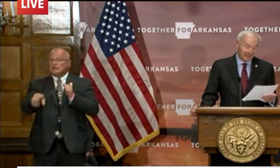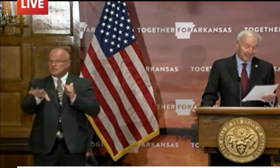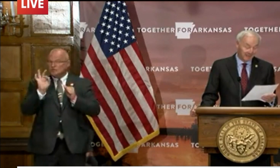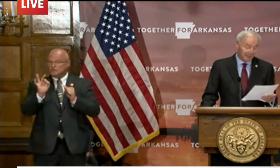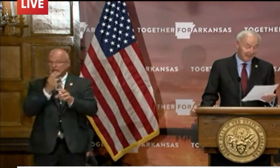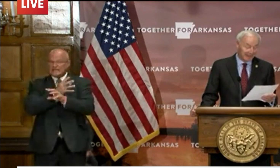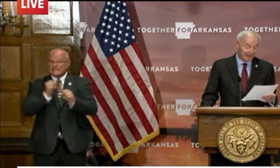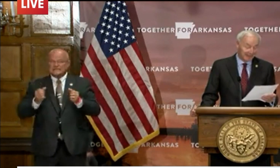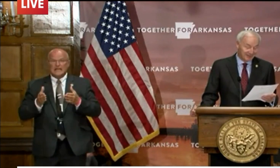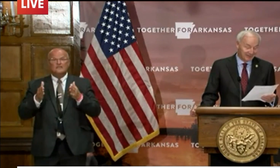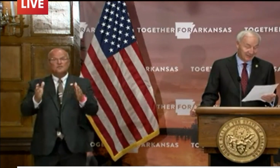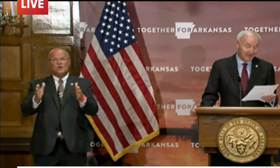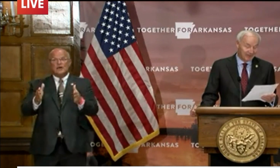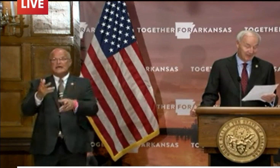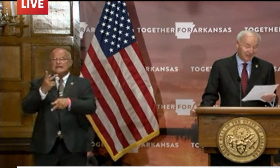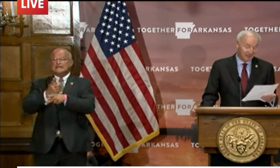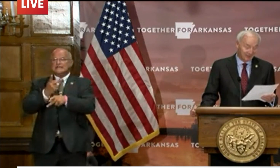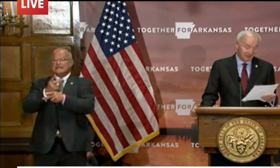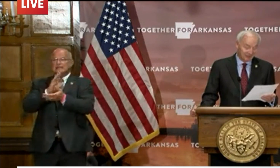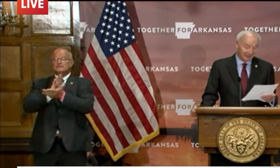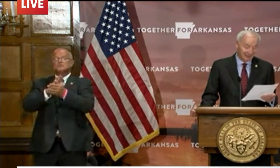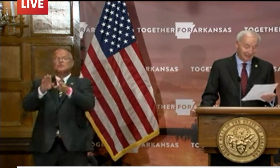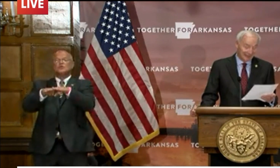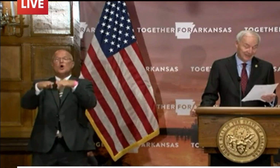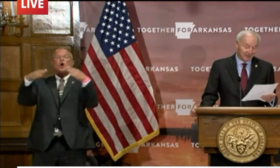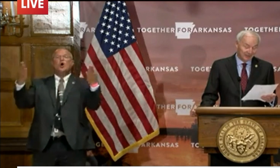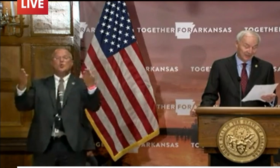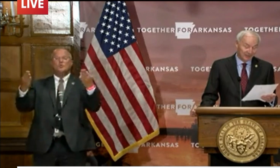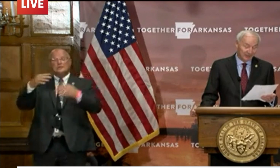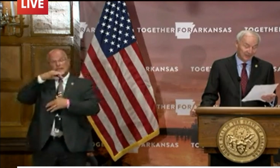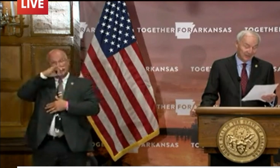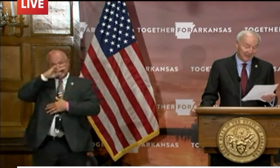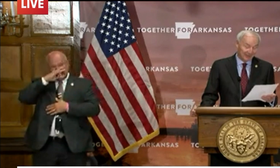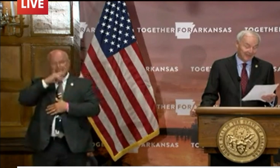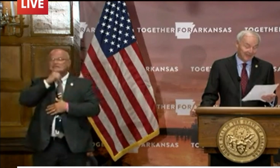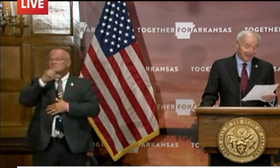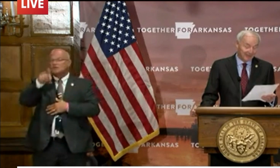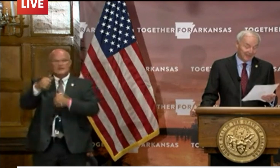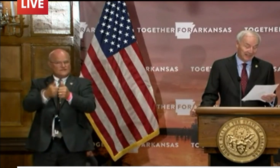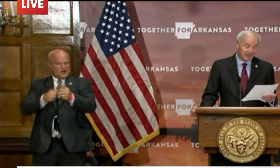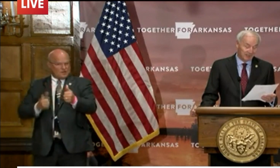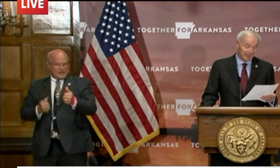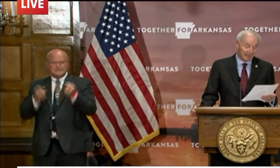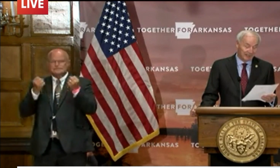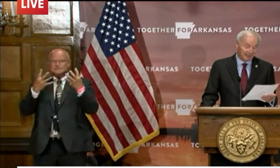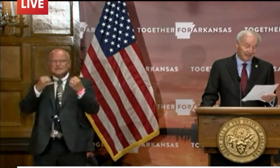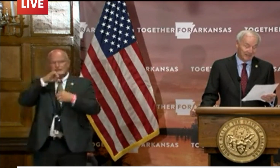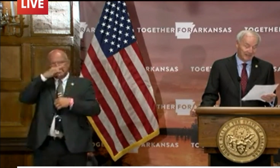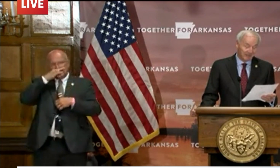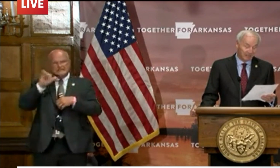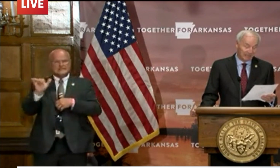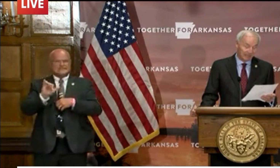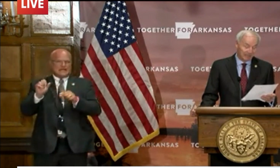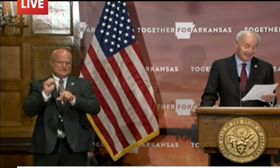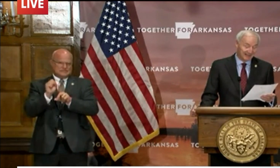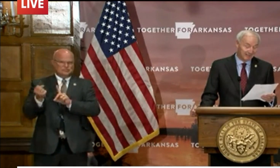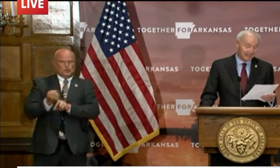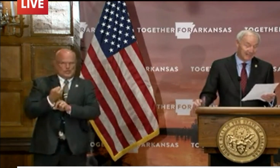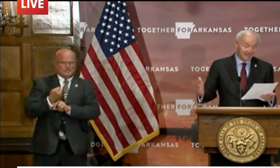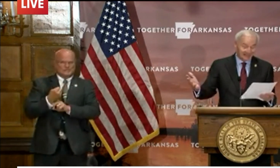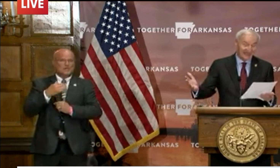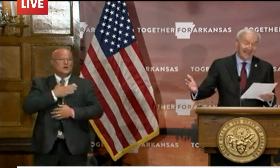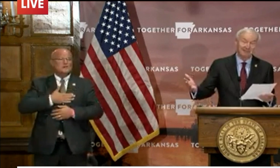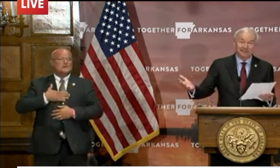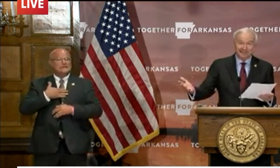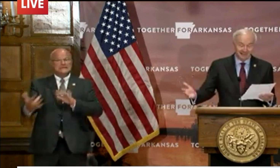find a safe way to keep school open? Kids shouldn't fall behind. Lots of kids will be in the same situation.